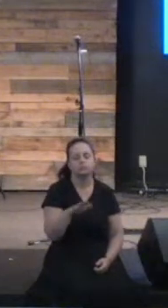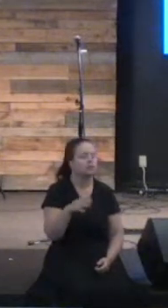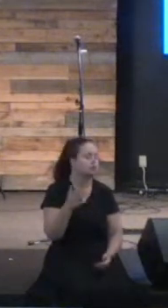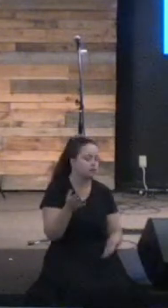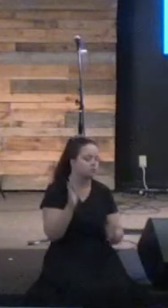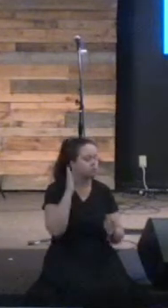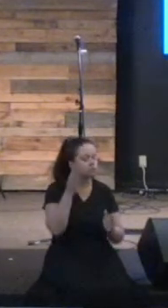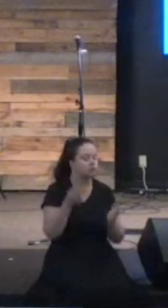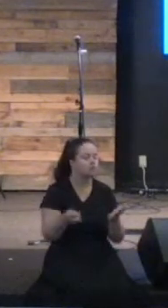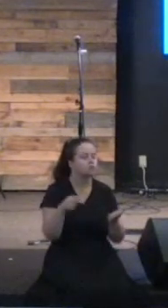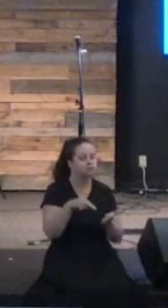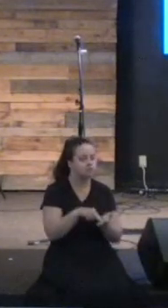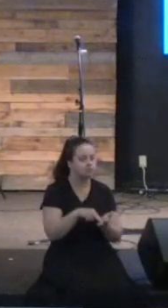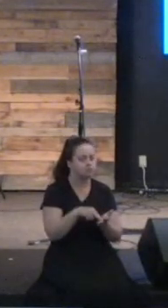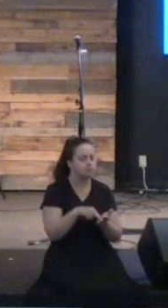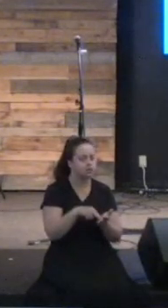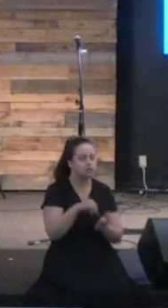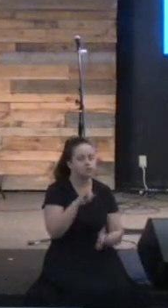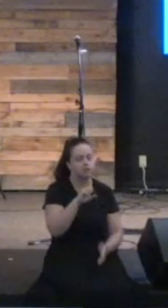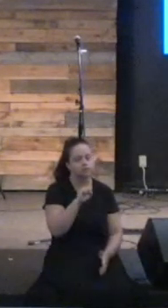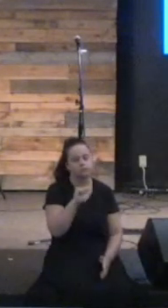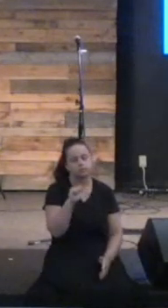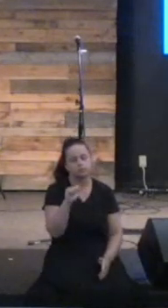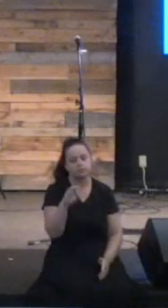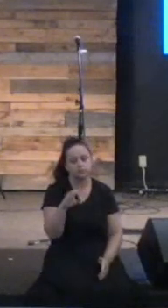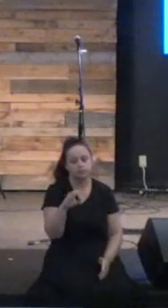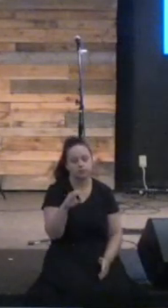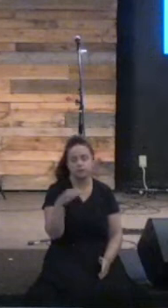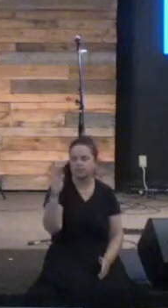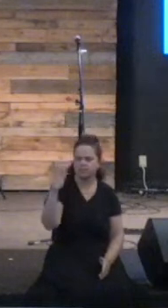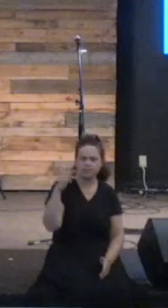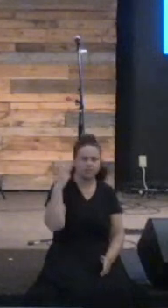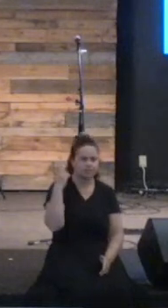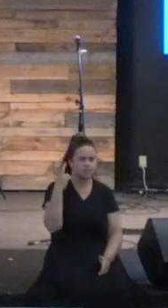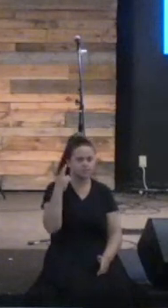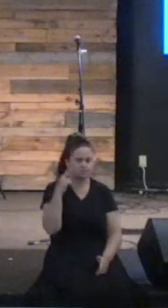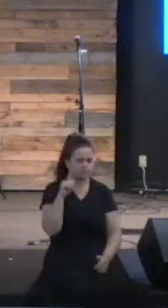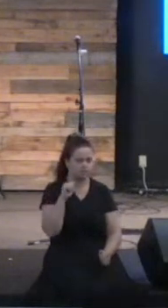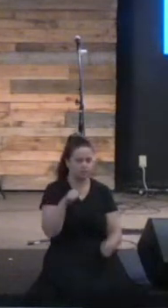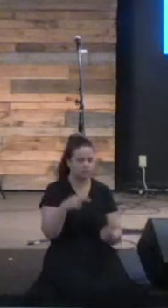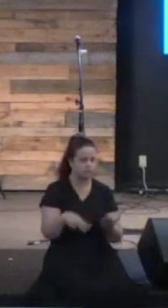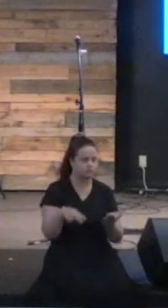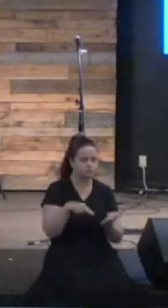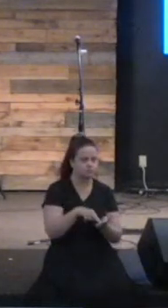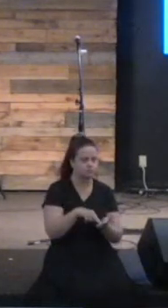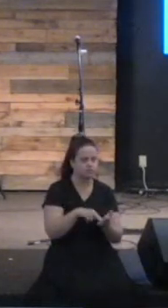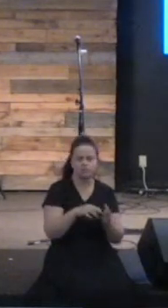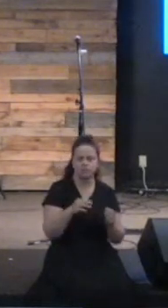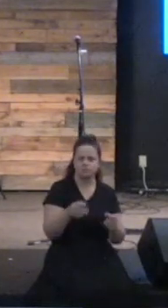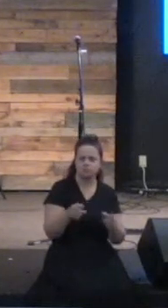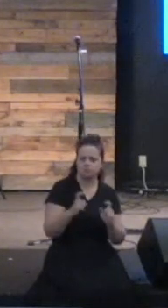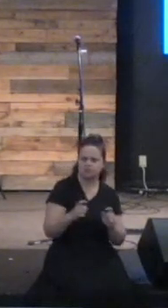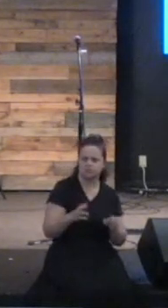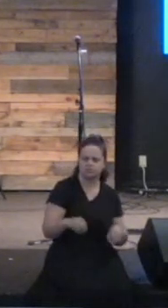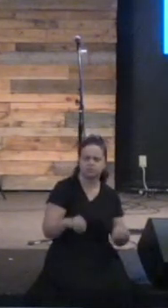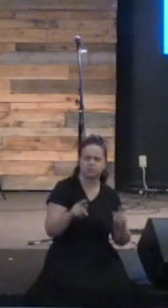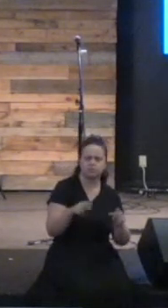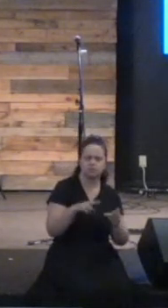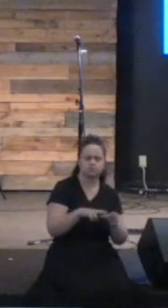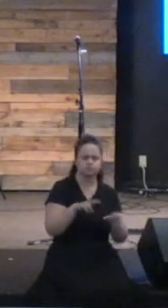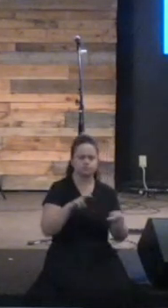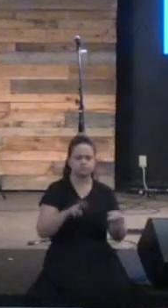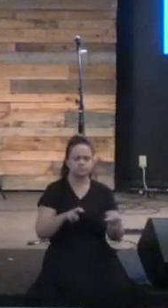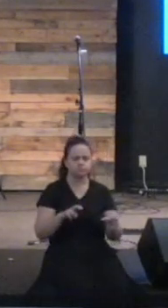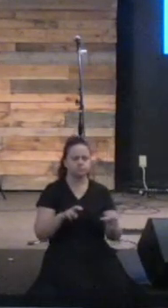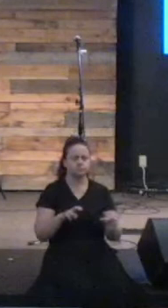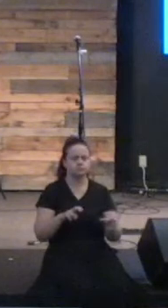reasoned that God could raise him from the dead and so that gives us the opportunity to step back that uh the humanity of God's word